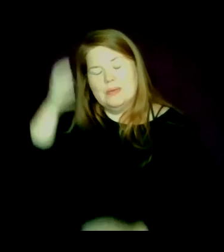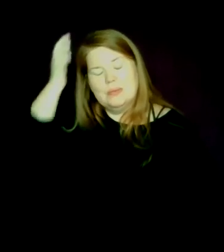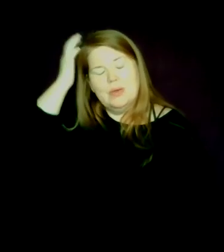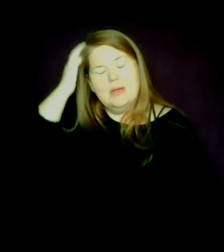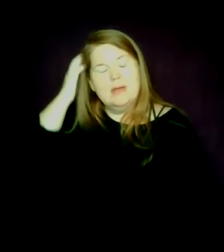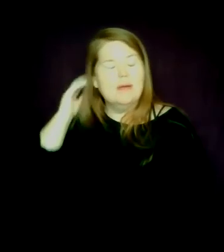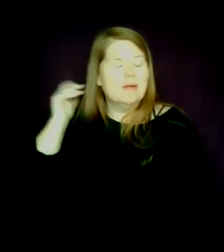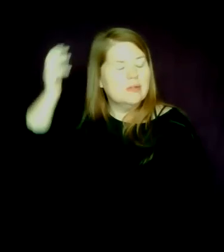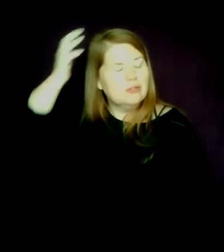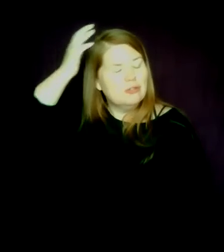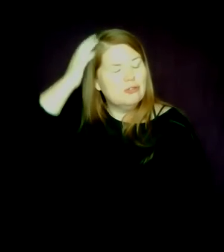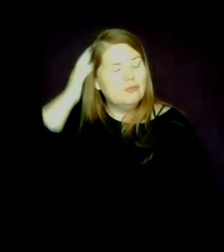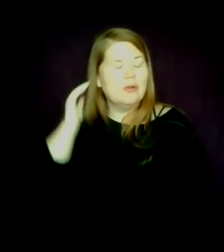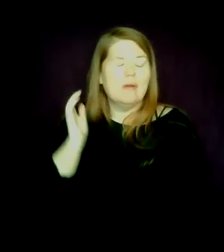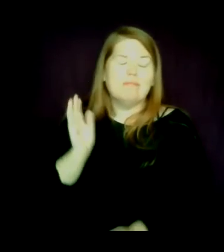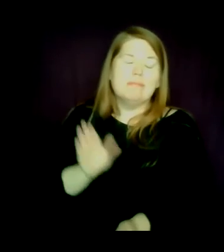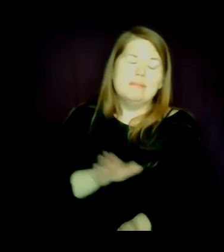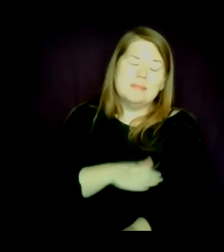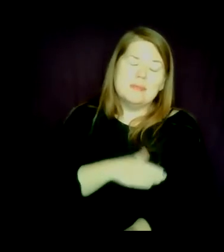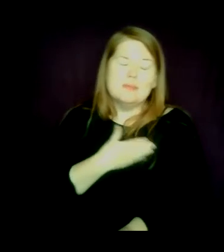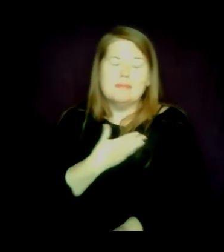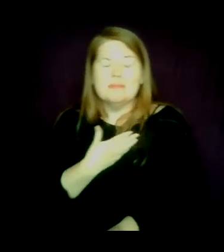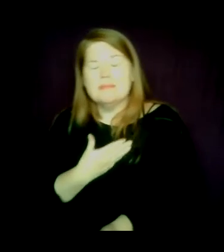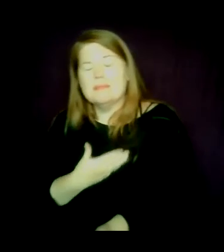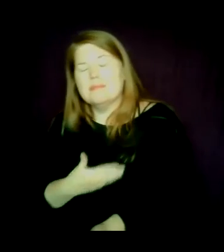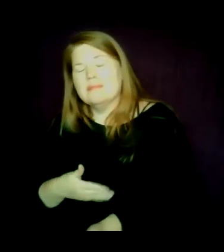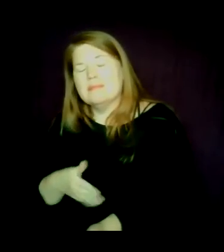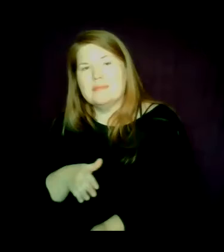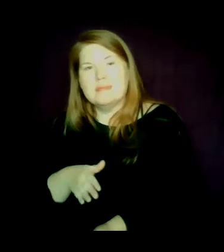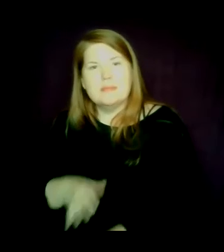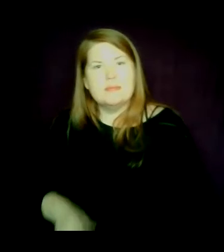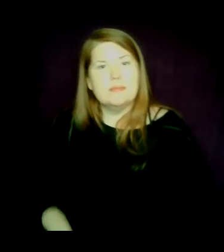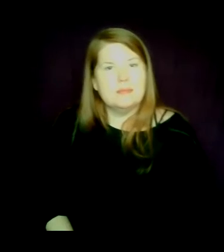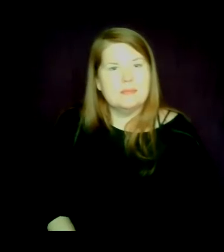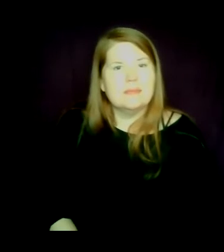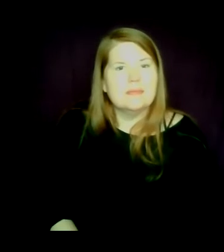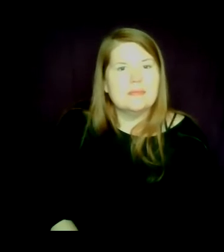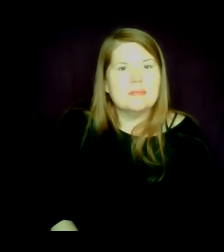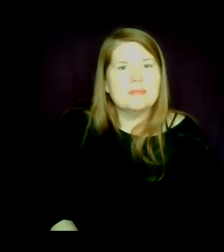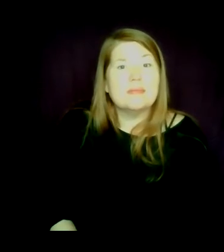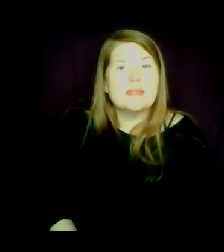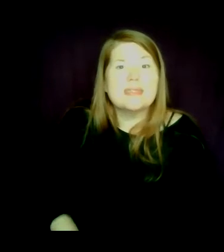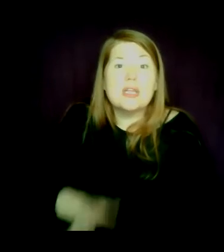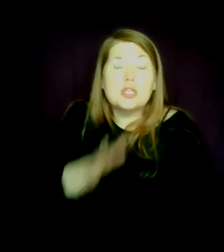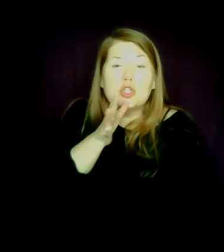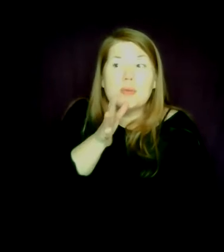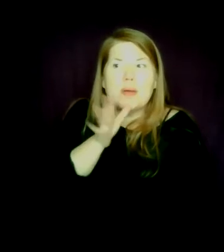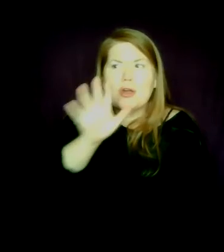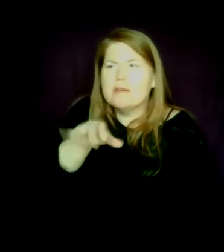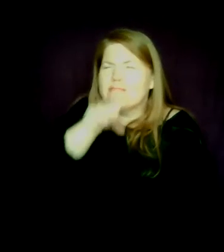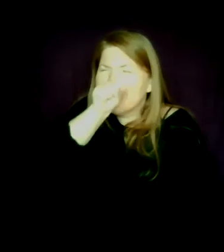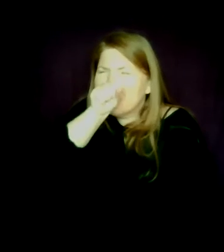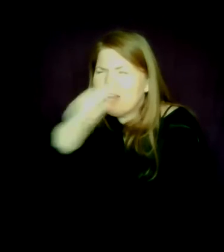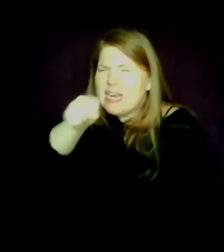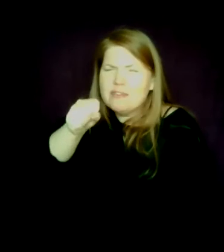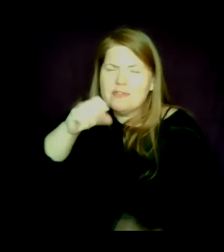with the radio. Who is Mama's favorite customer? Customer means someone